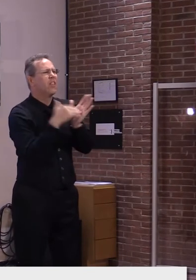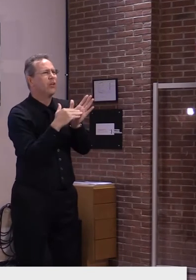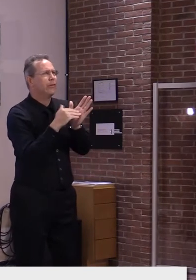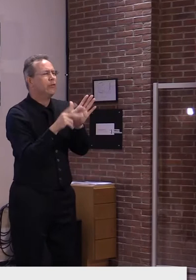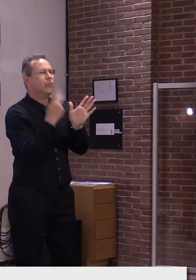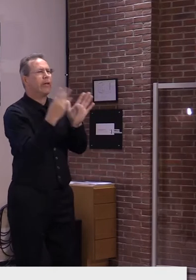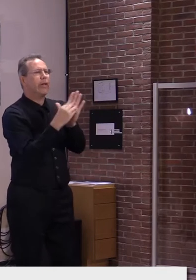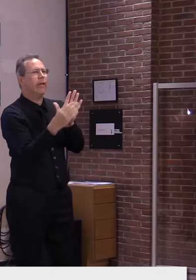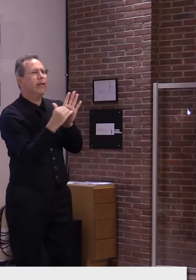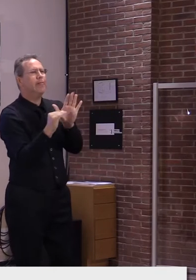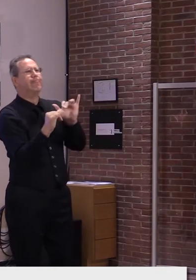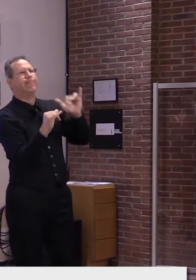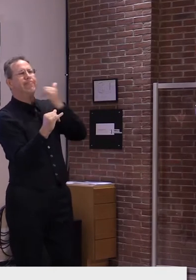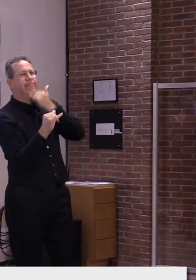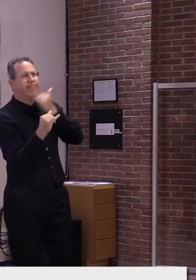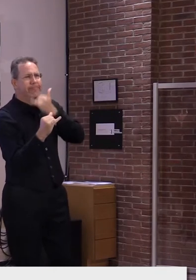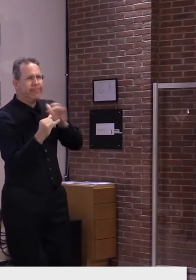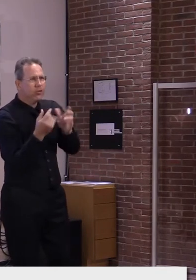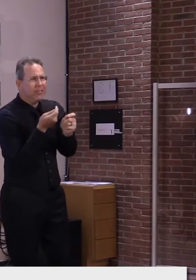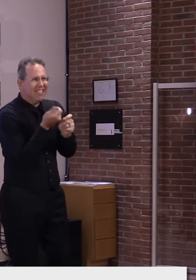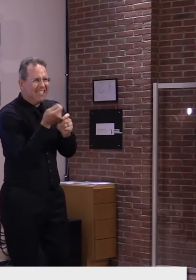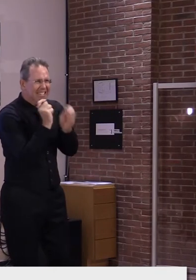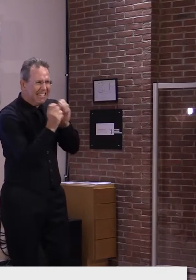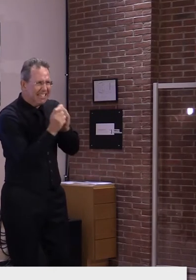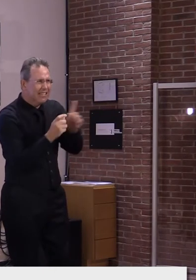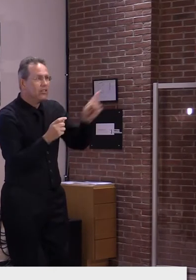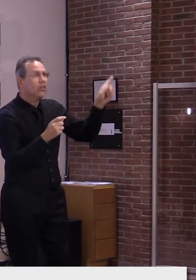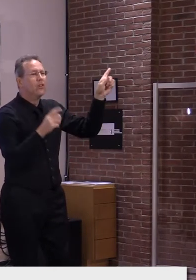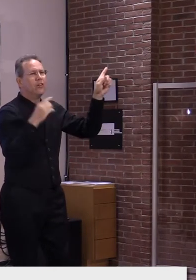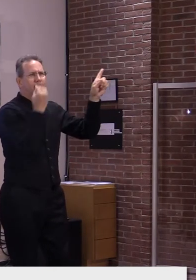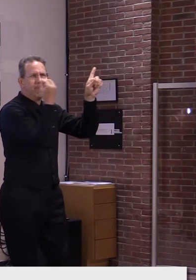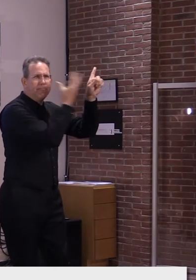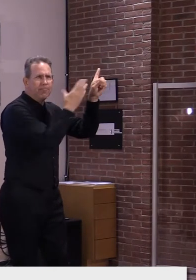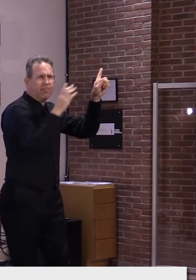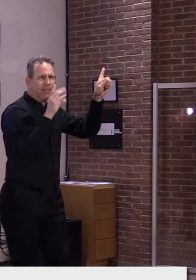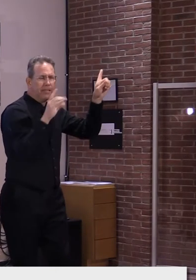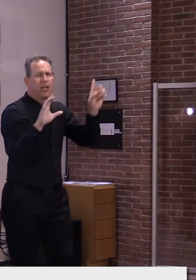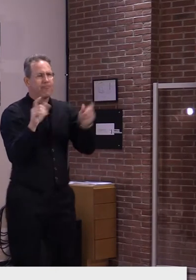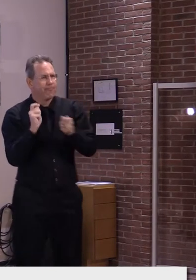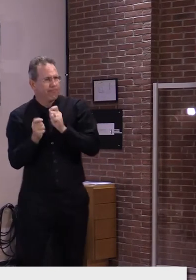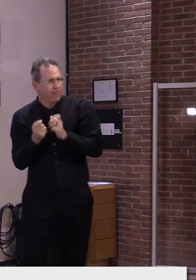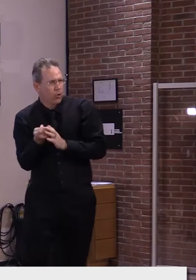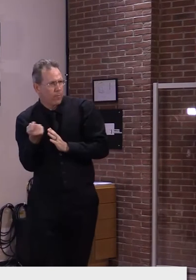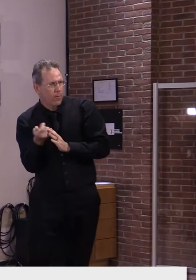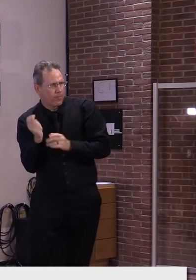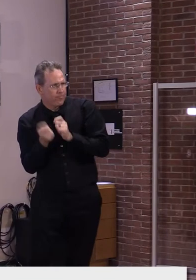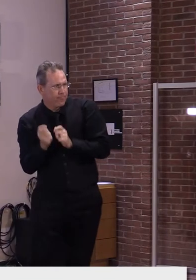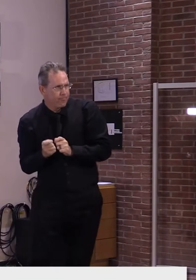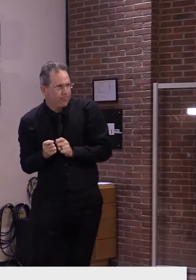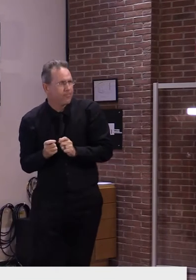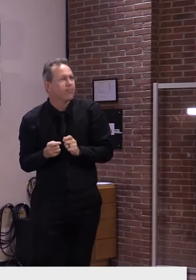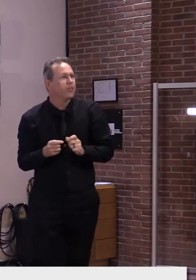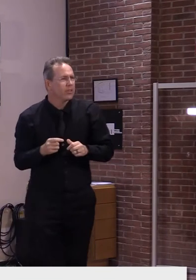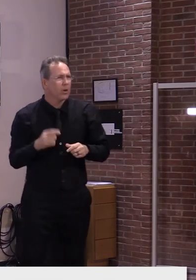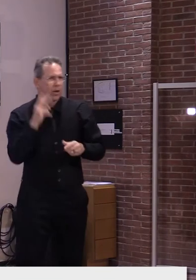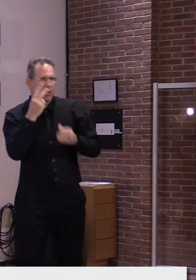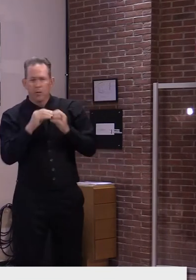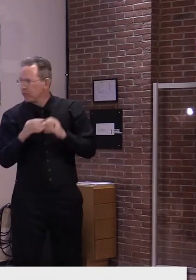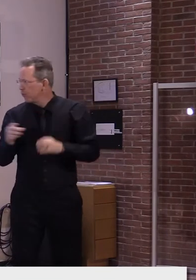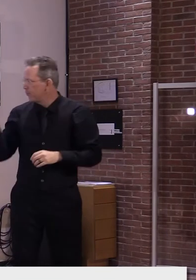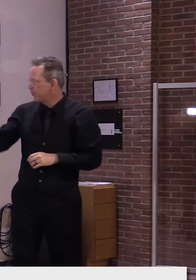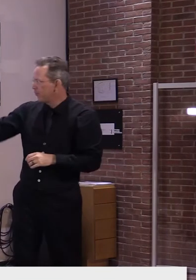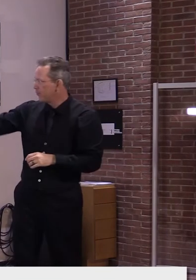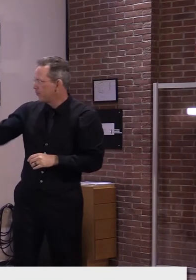The CDC removed about 6,900 of those records on May 27th, and you can see the drop down reflected in the